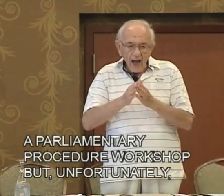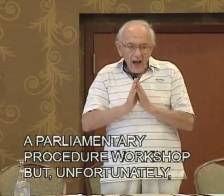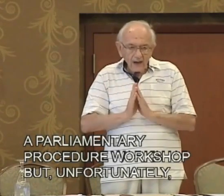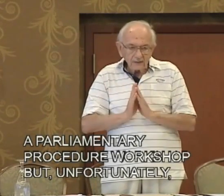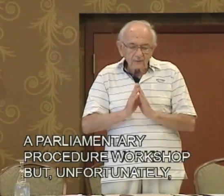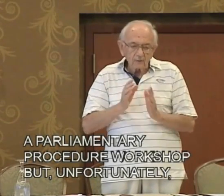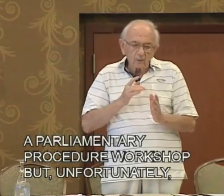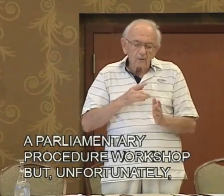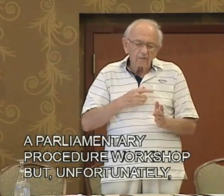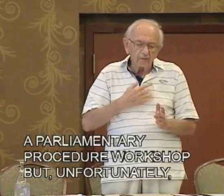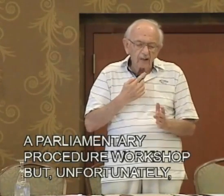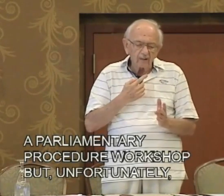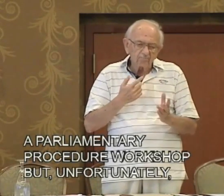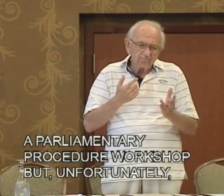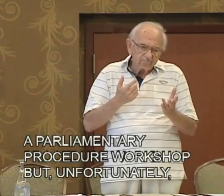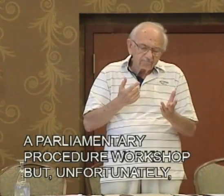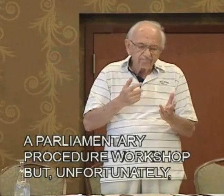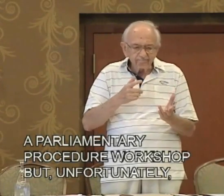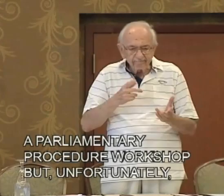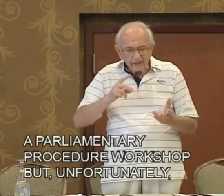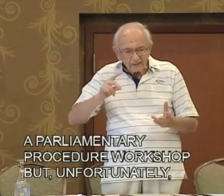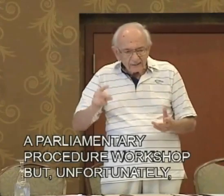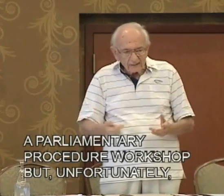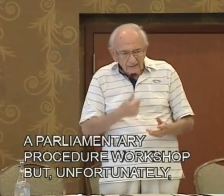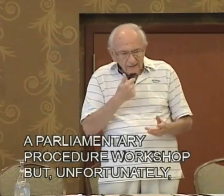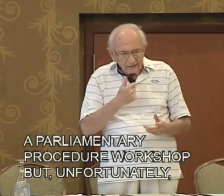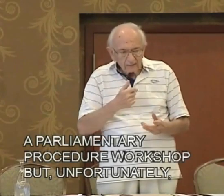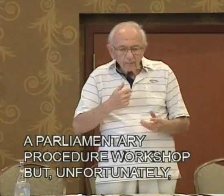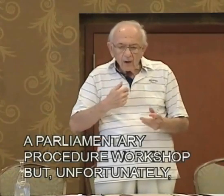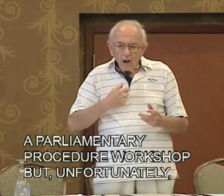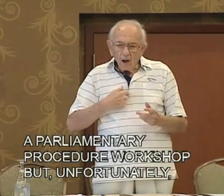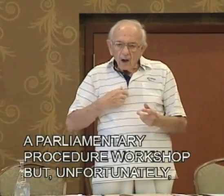unfortunately I was not invited I was disappointed about that